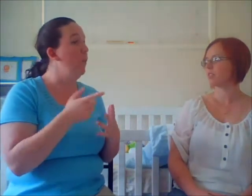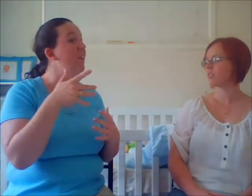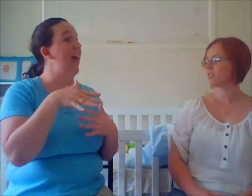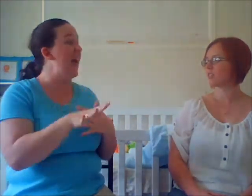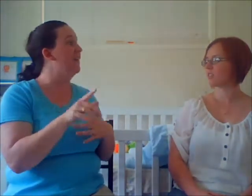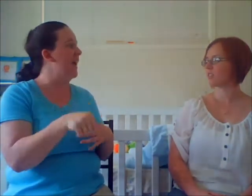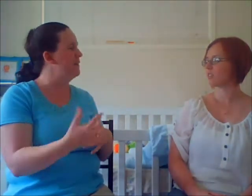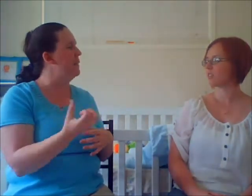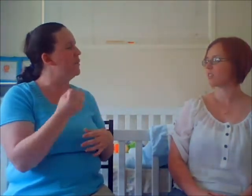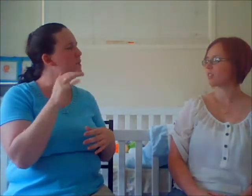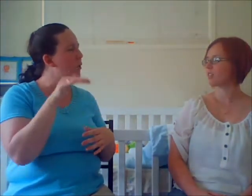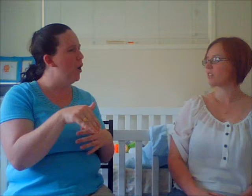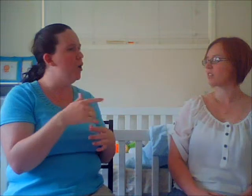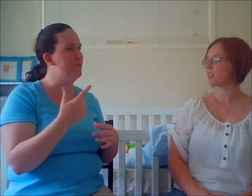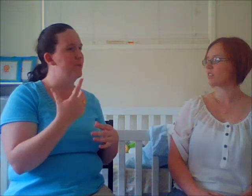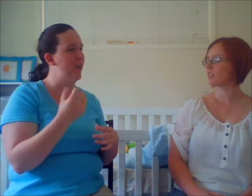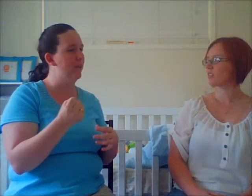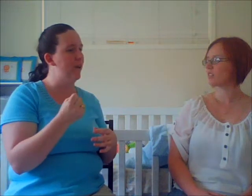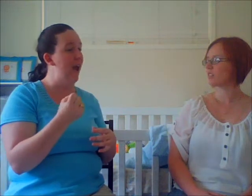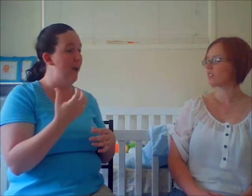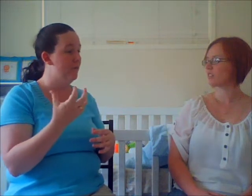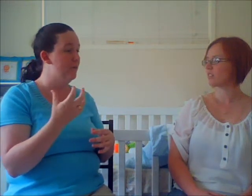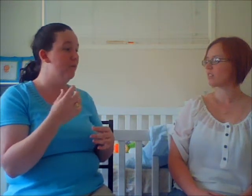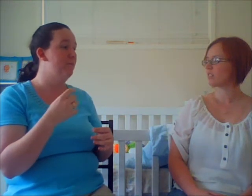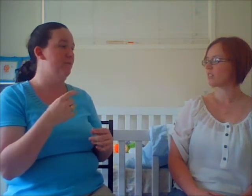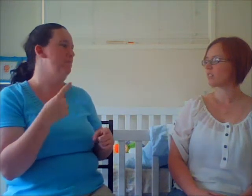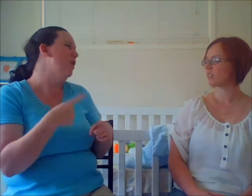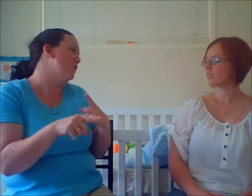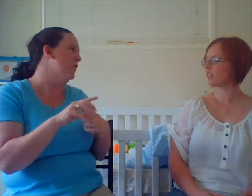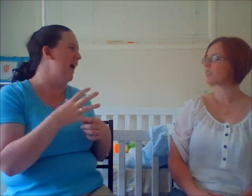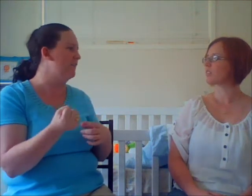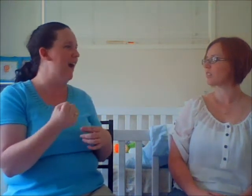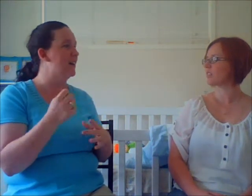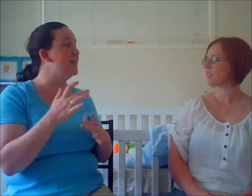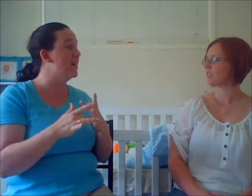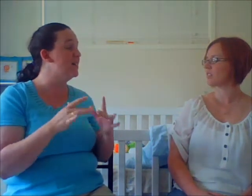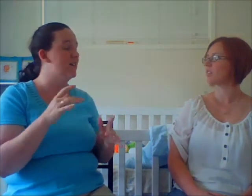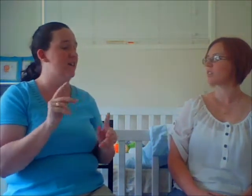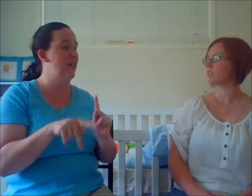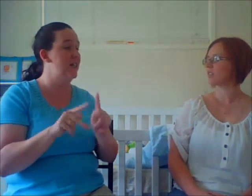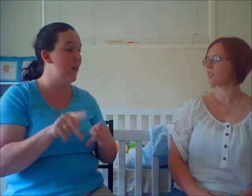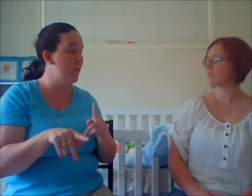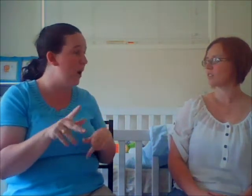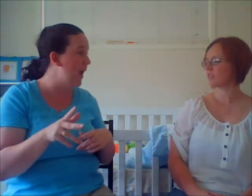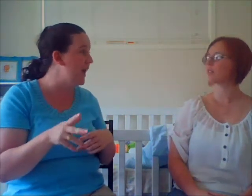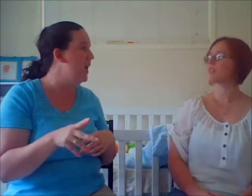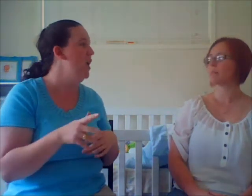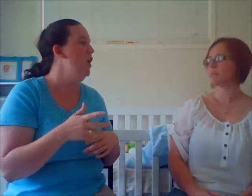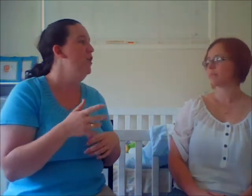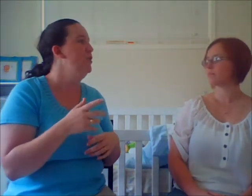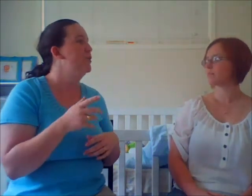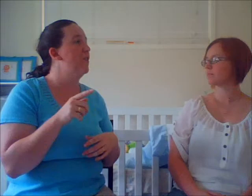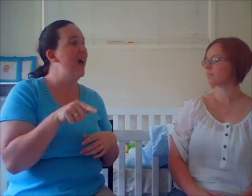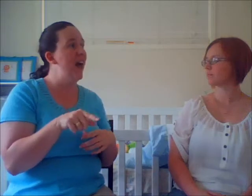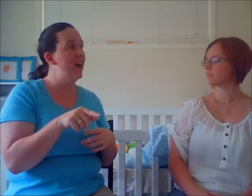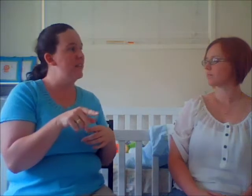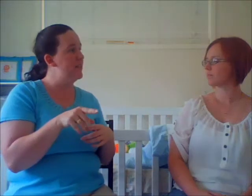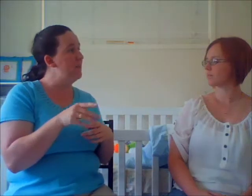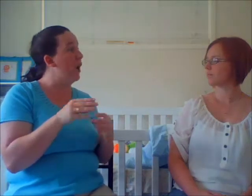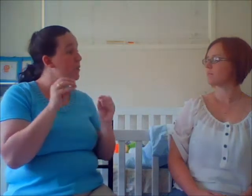they're out, they have that. But also at home, most would have access to TTY. So that is something I would be